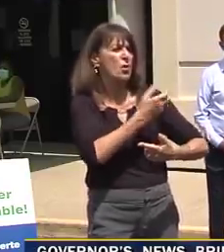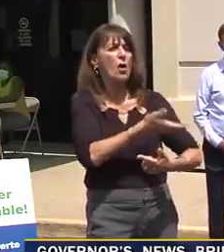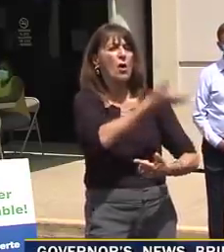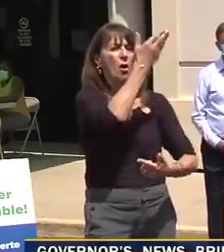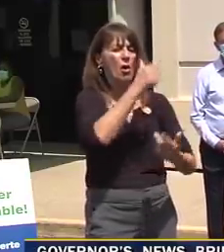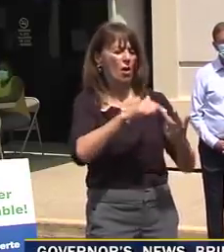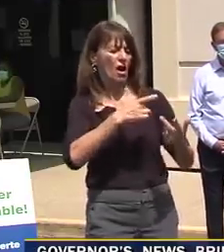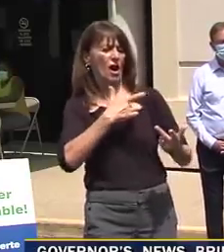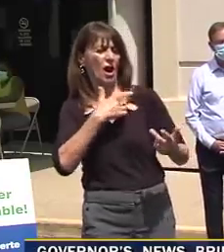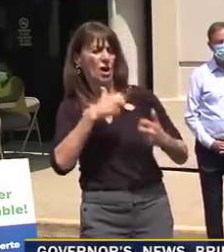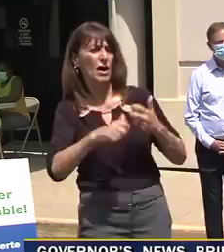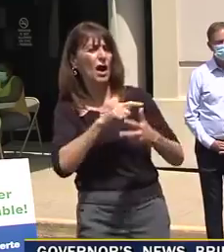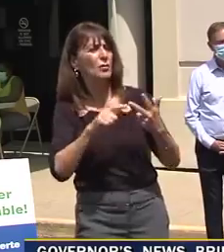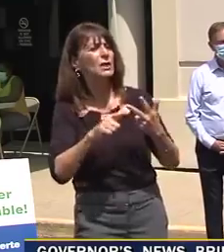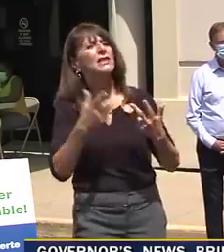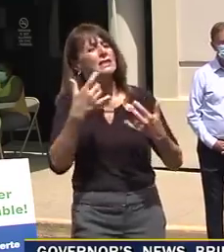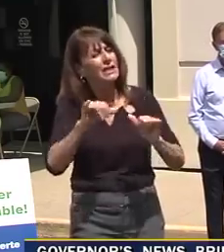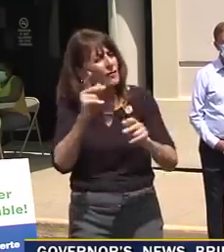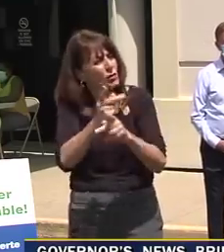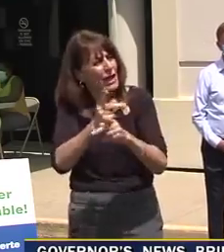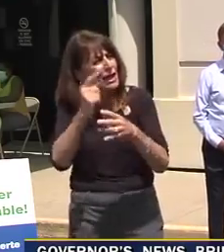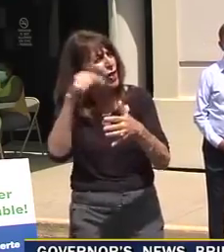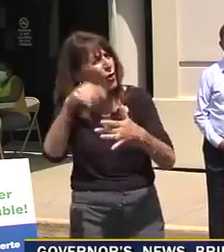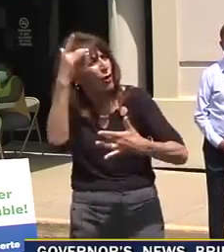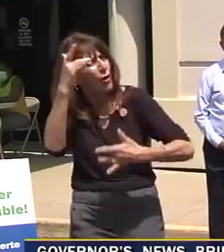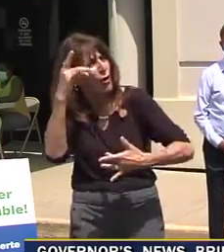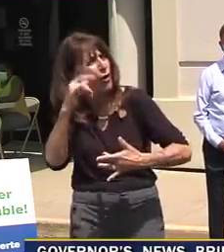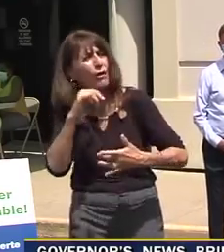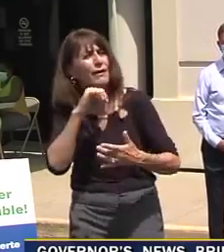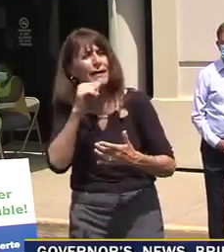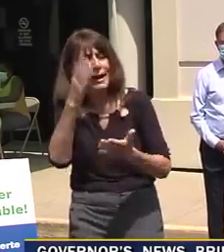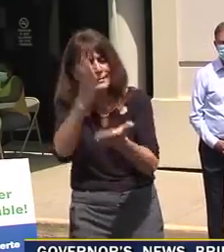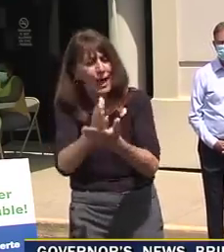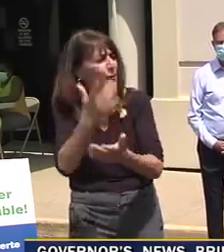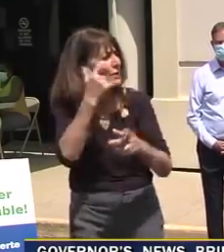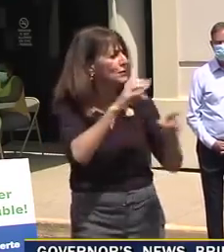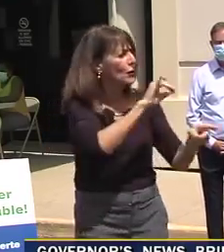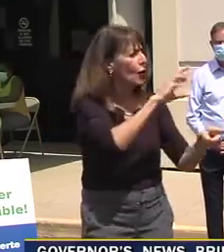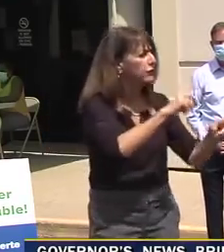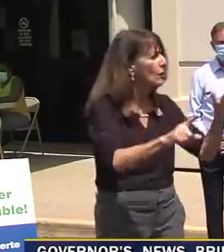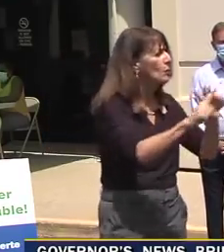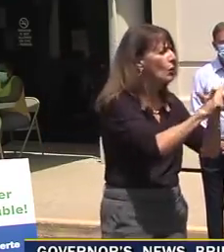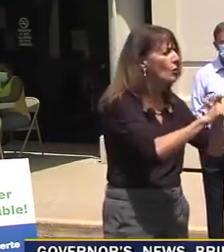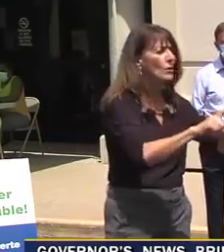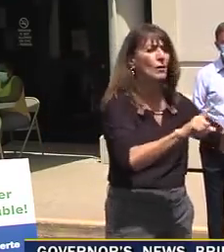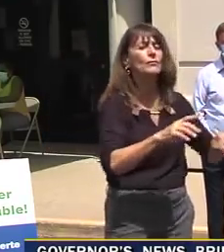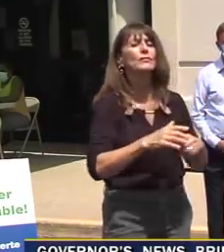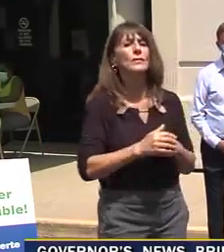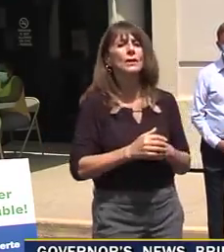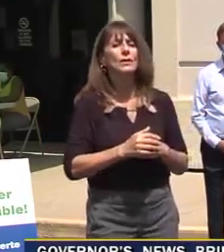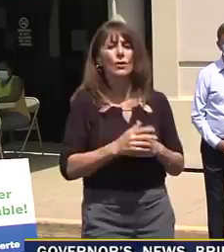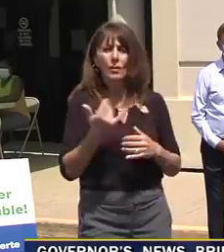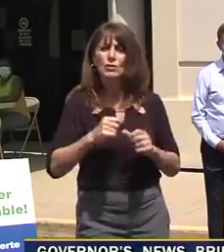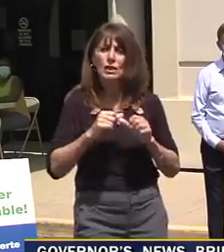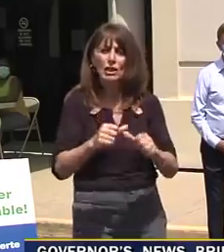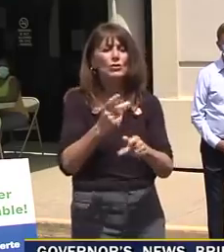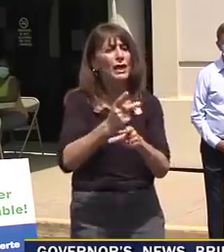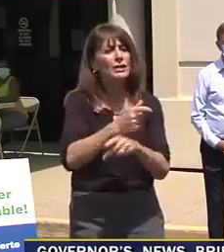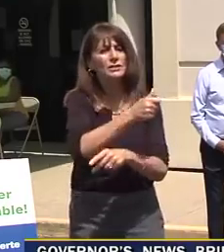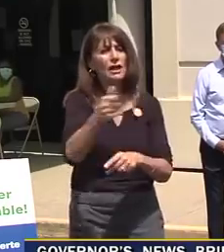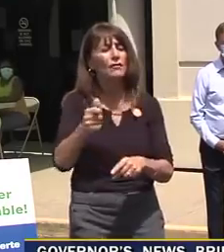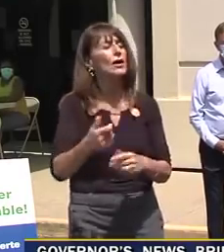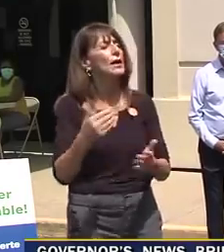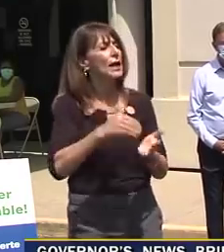still need care, and federally qualified health centers are here and willing and able to support you. So thank you, Governor. We appreciate your continued